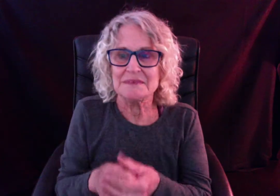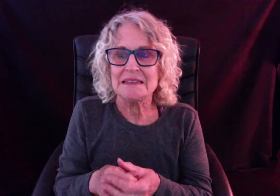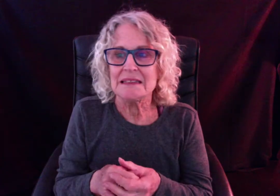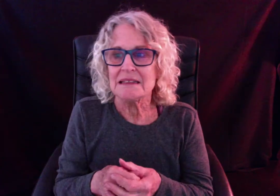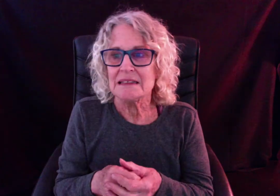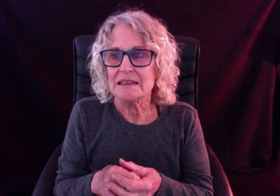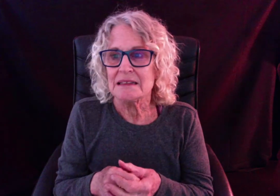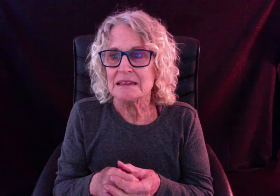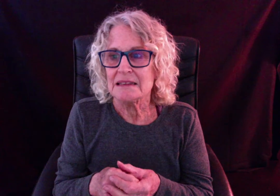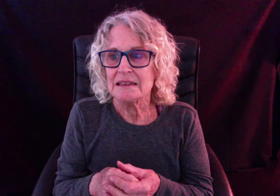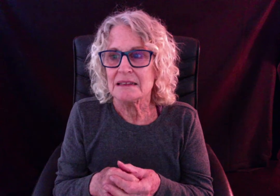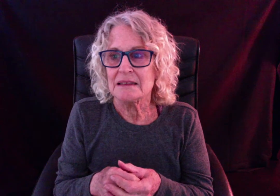Yeah.